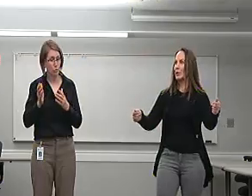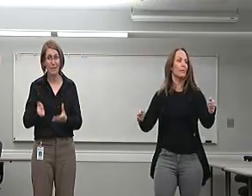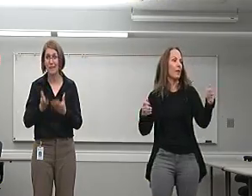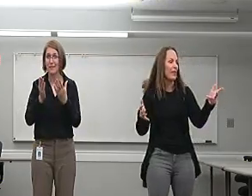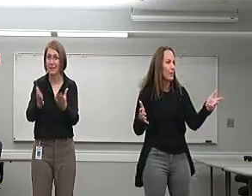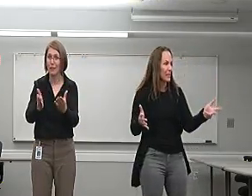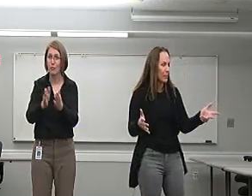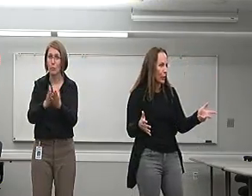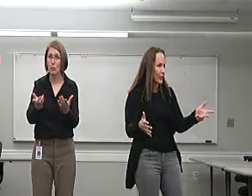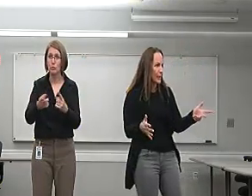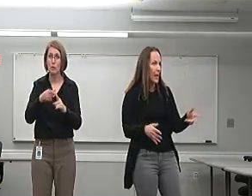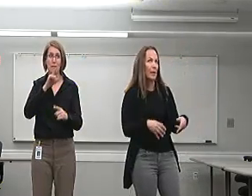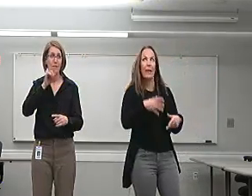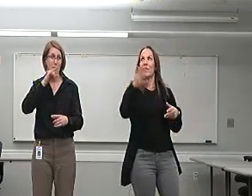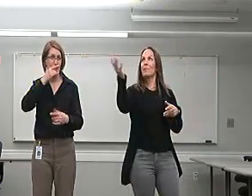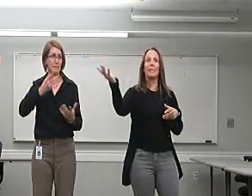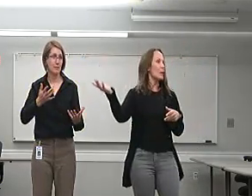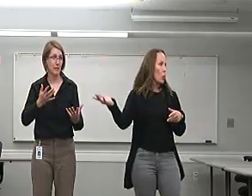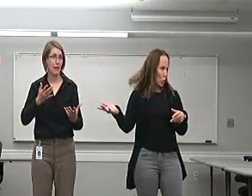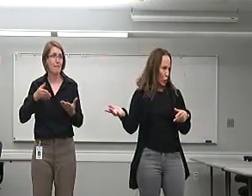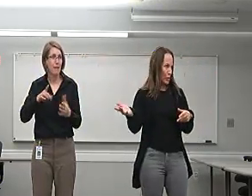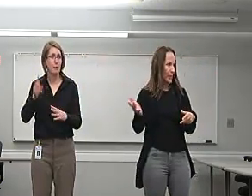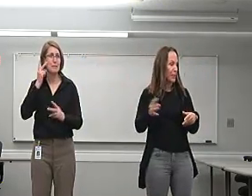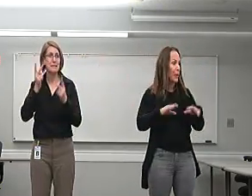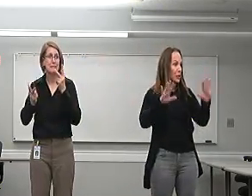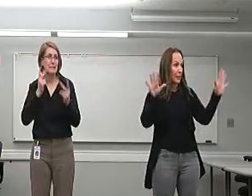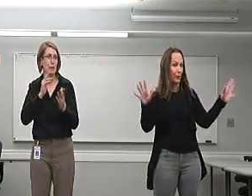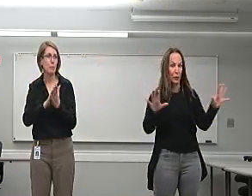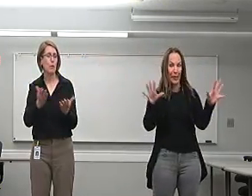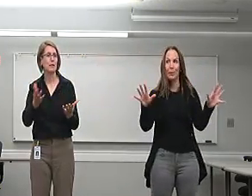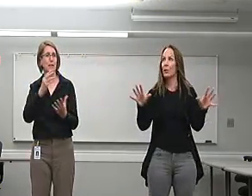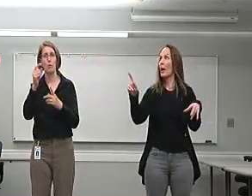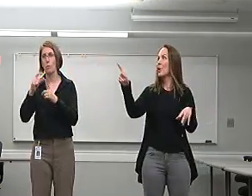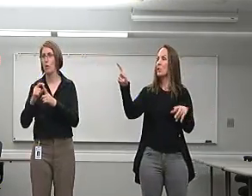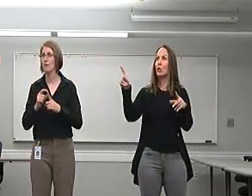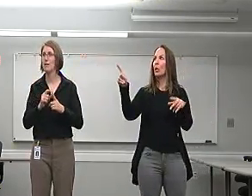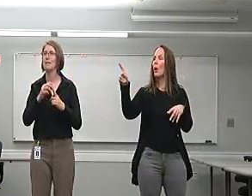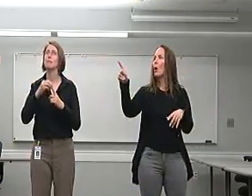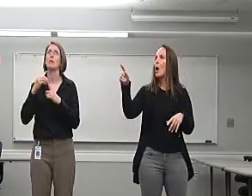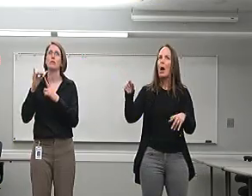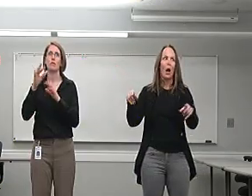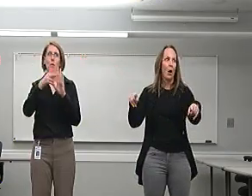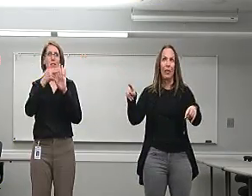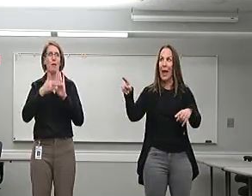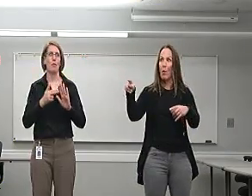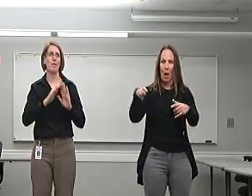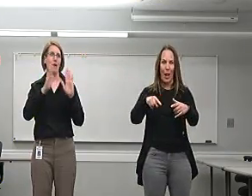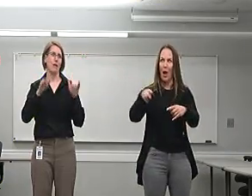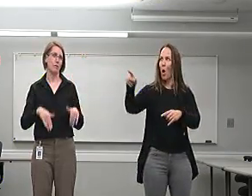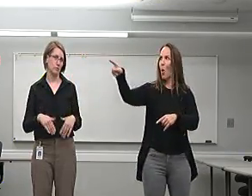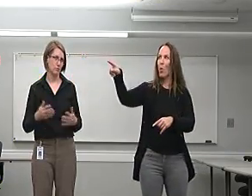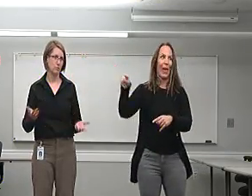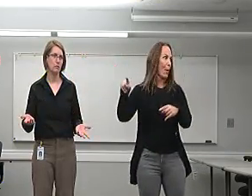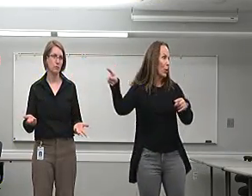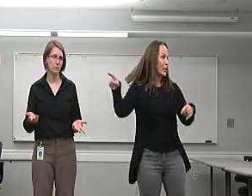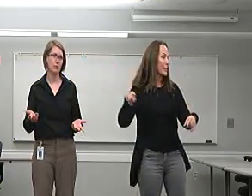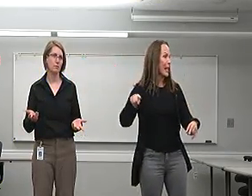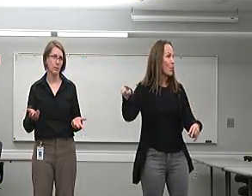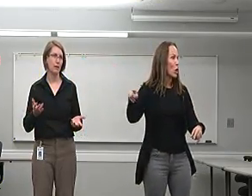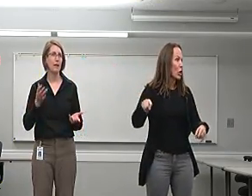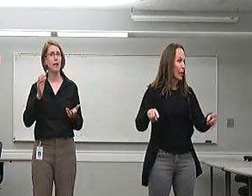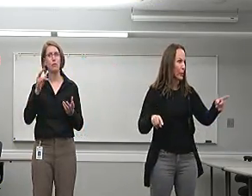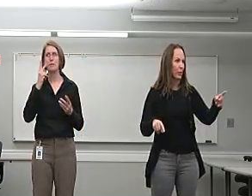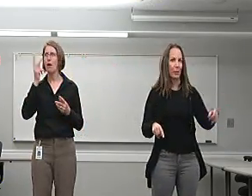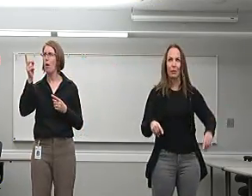books. Let them see words. Especially if you're labeling your house, they're going to go, that word's the same word. And you're going to